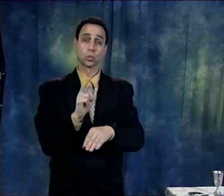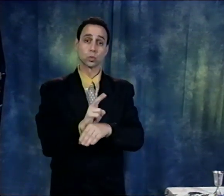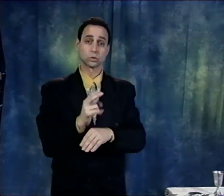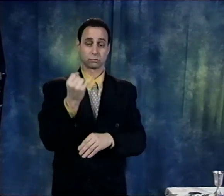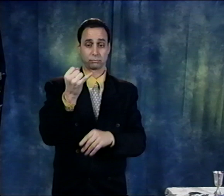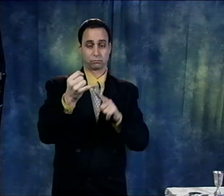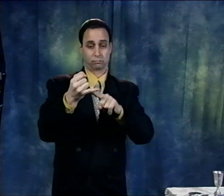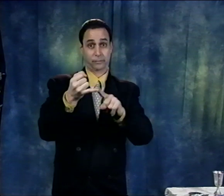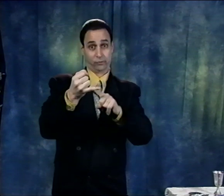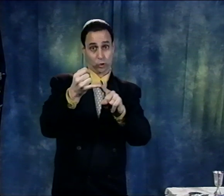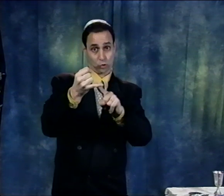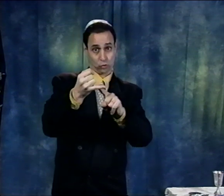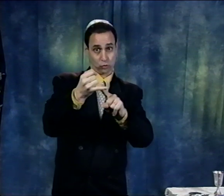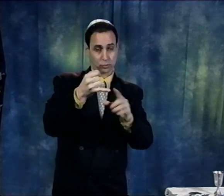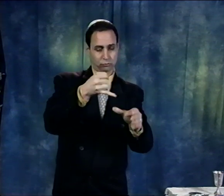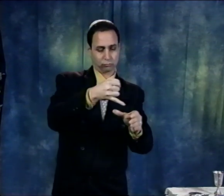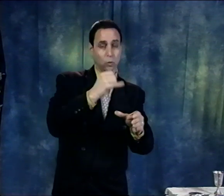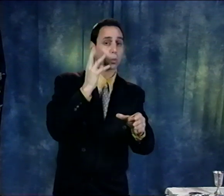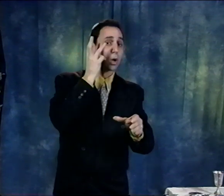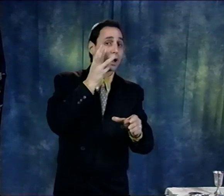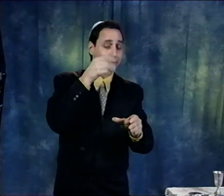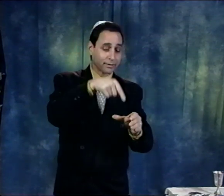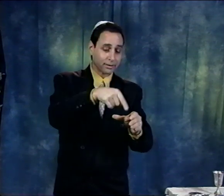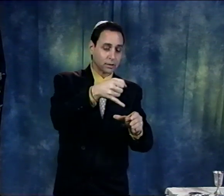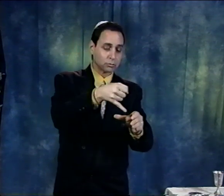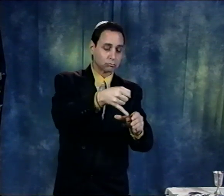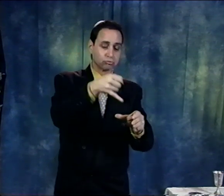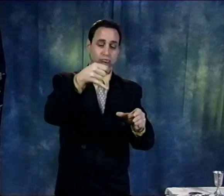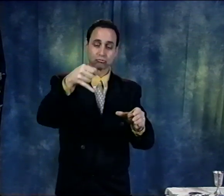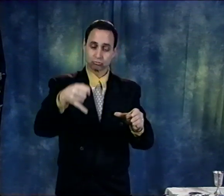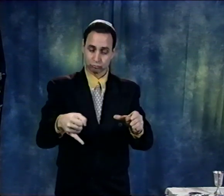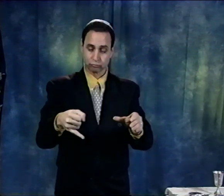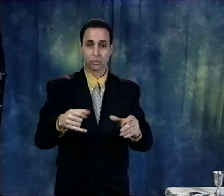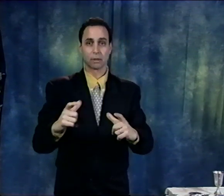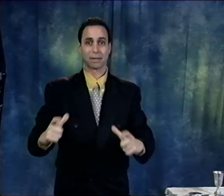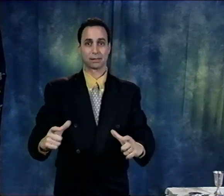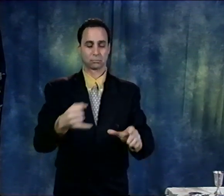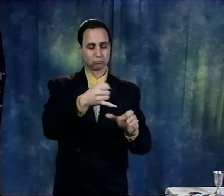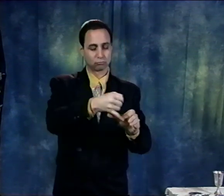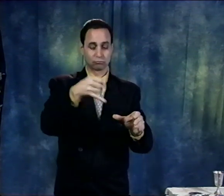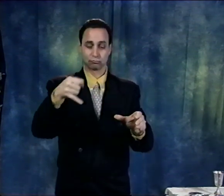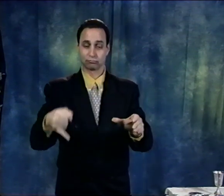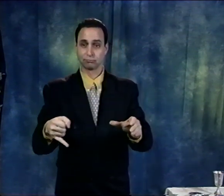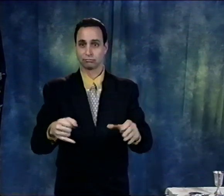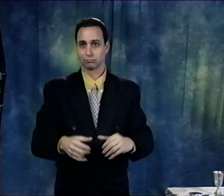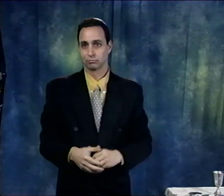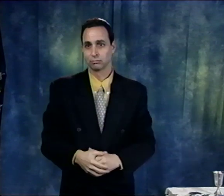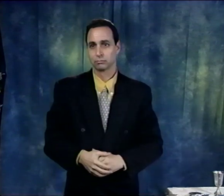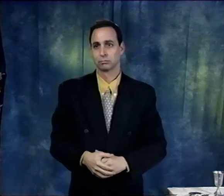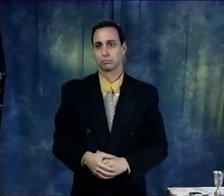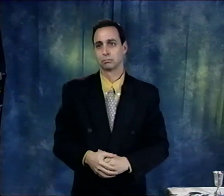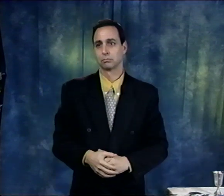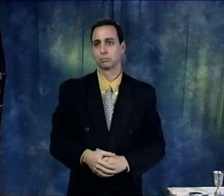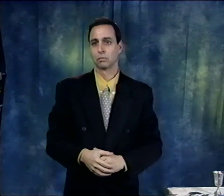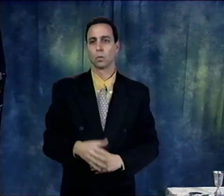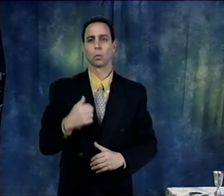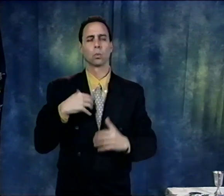and we're going to be using our pinky finger, and we're going to dip it in the wine cup and place a drop of wine on our